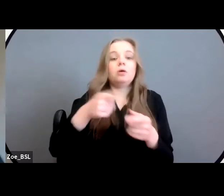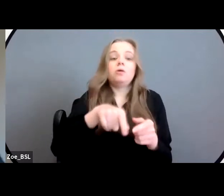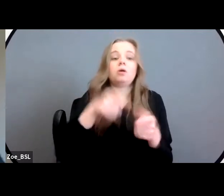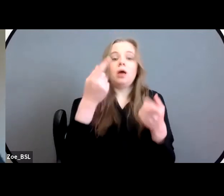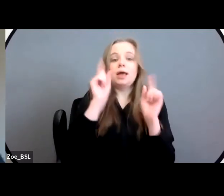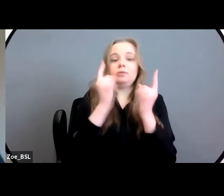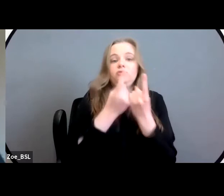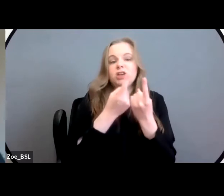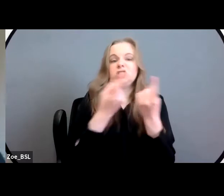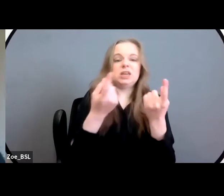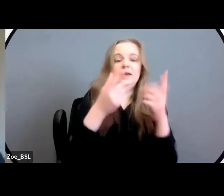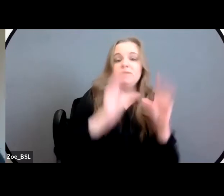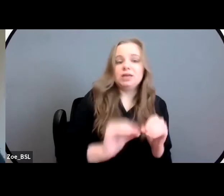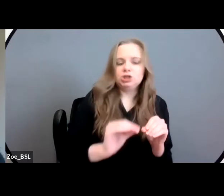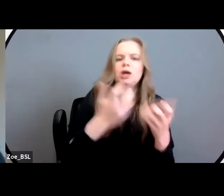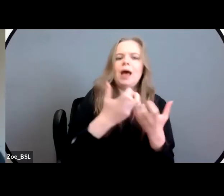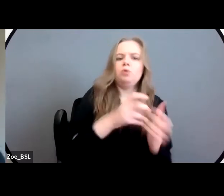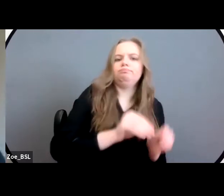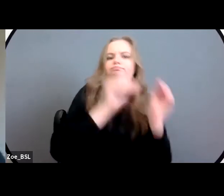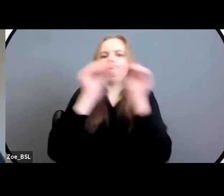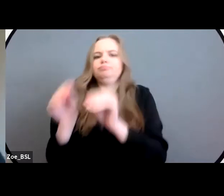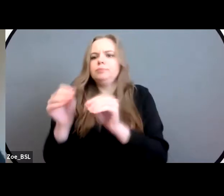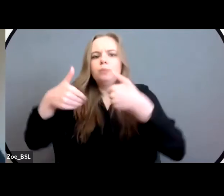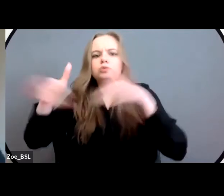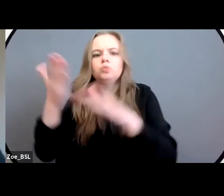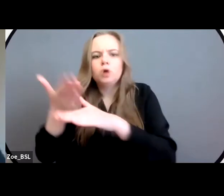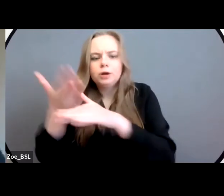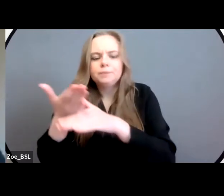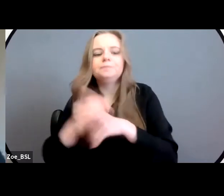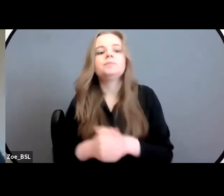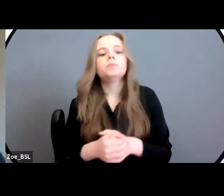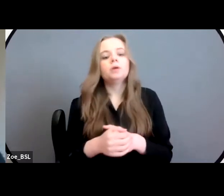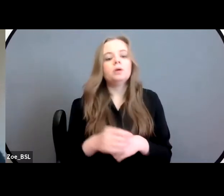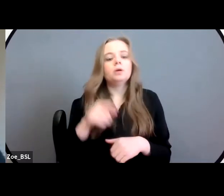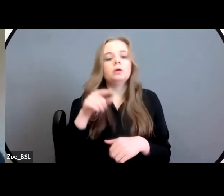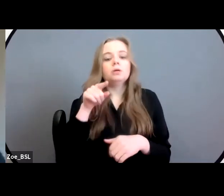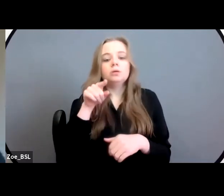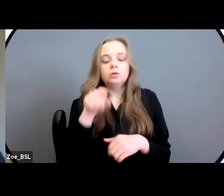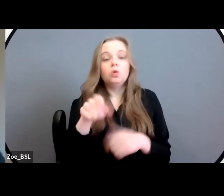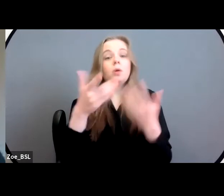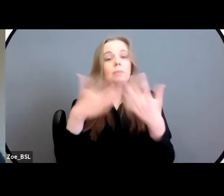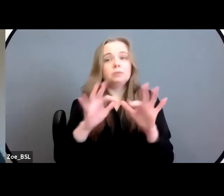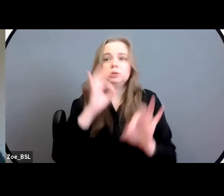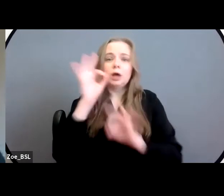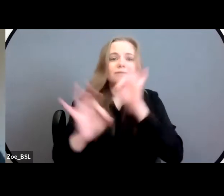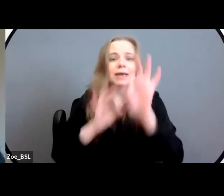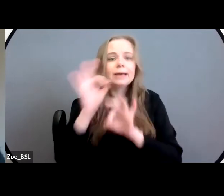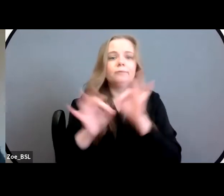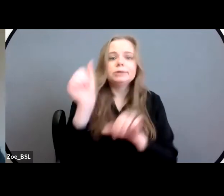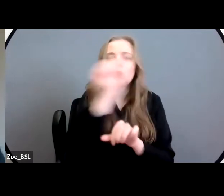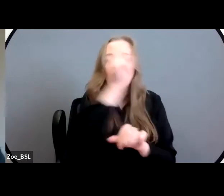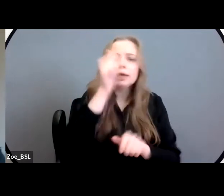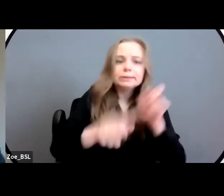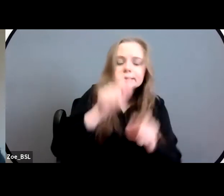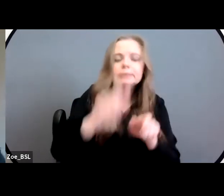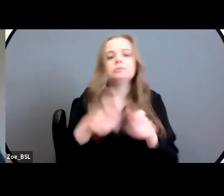next stage. So every 7 years, the Snowdon Trust conducts a survey of scholars and students, really just